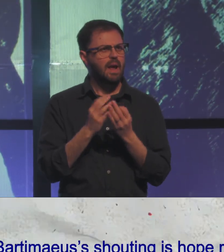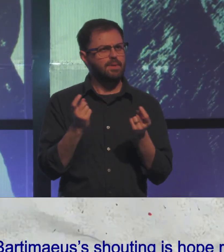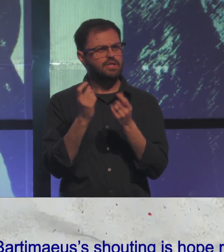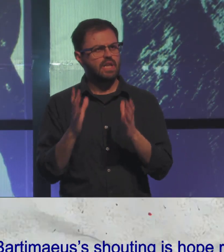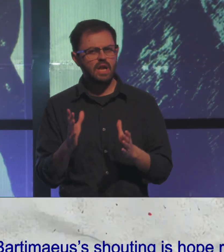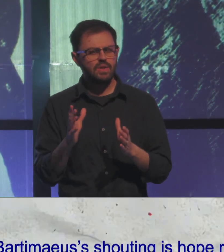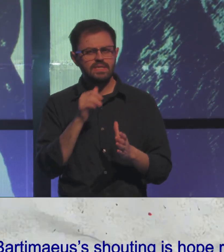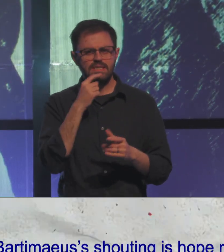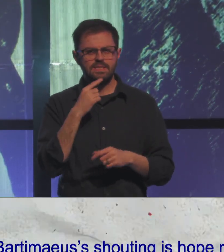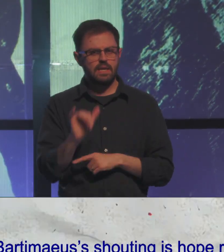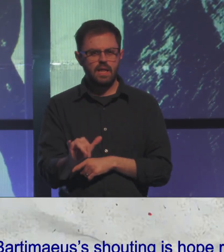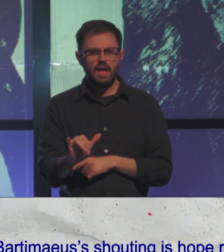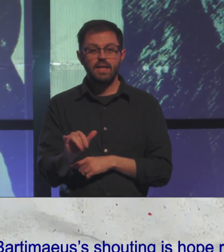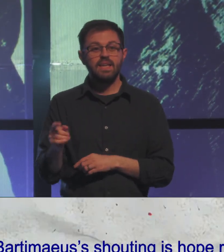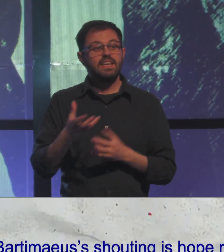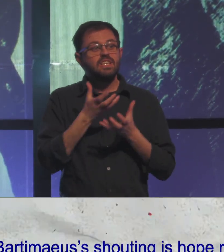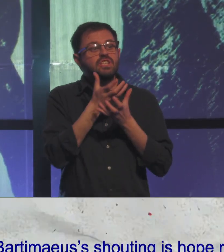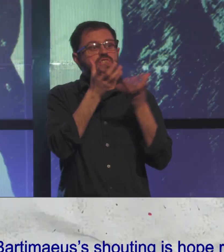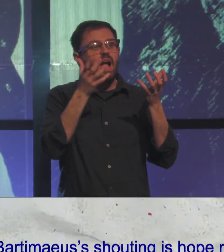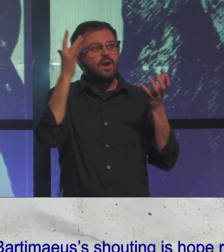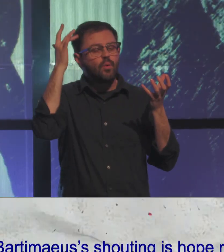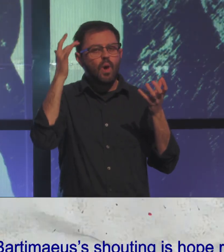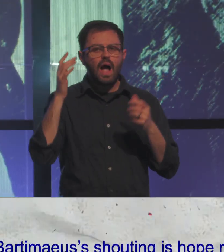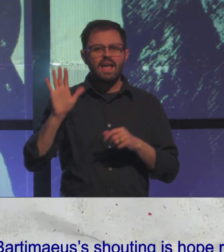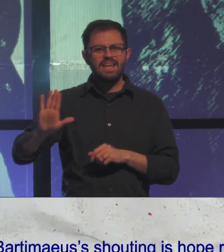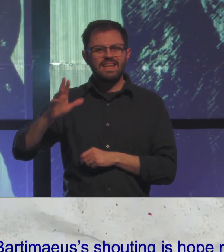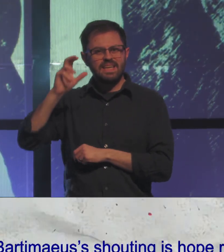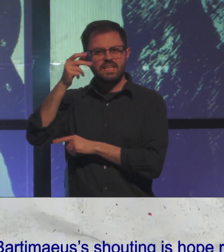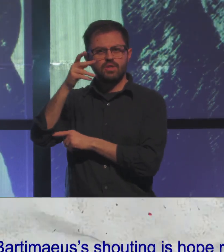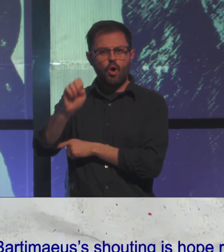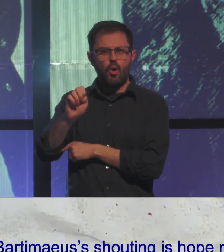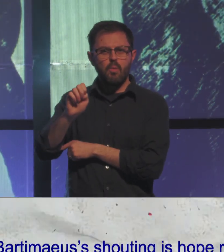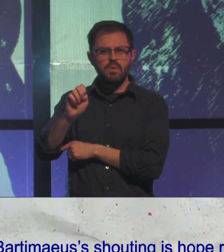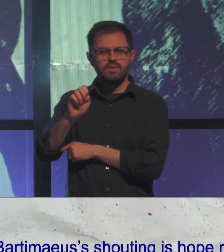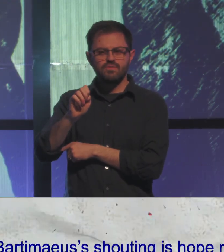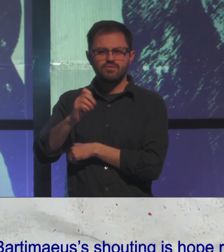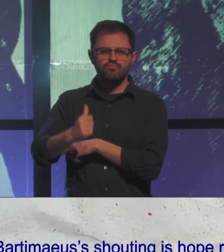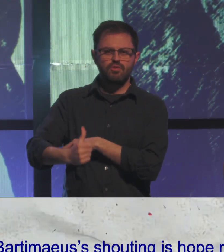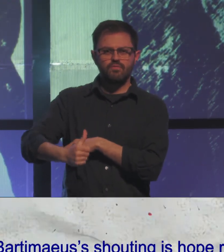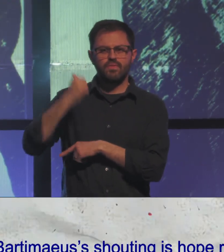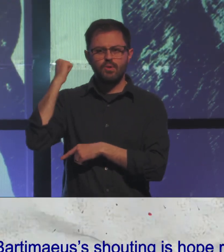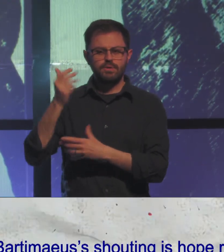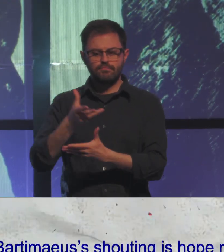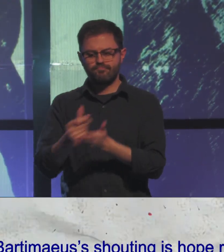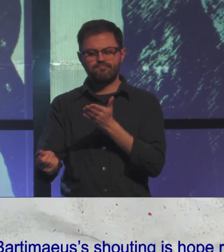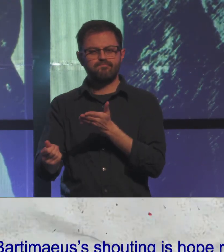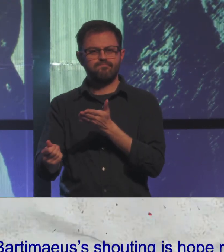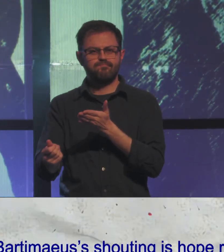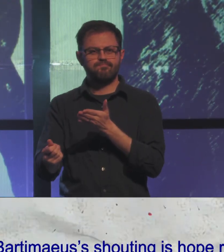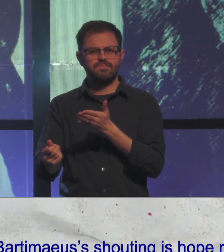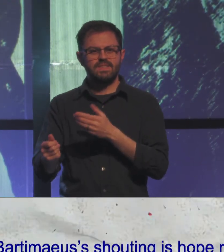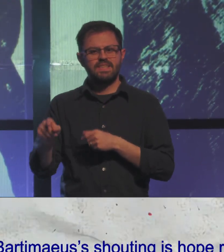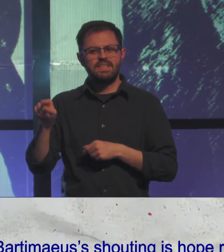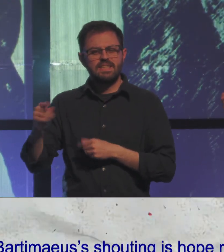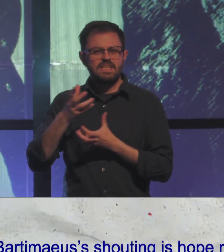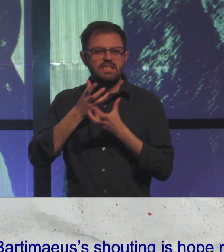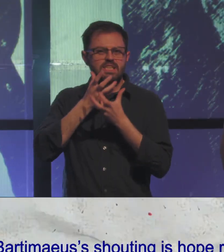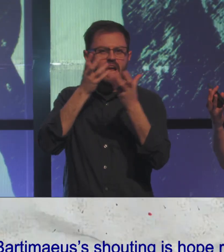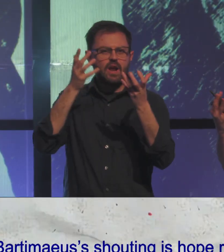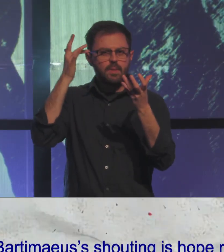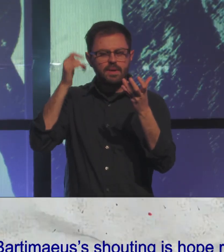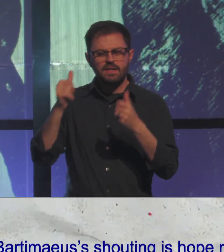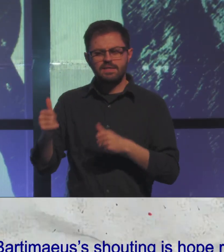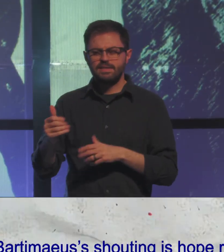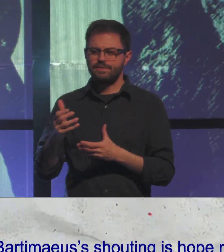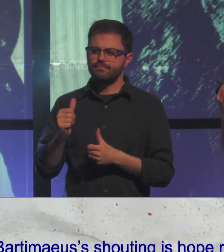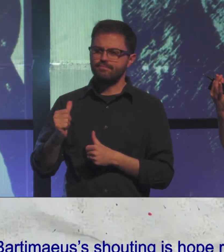Bartimaeus' shouting is hope refusing to die. He is shouting because he is refusing to take on